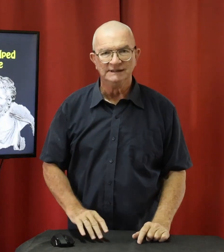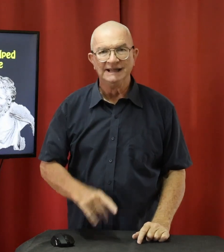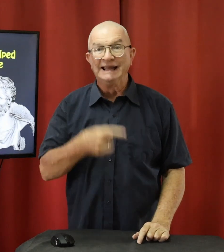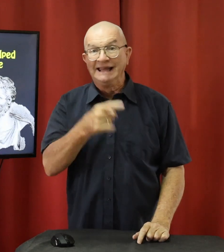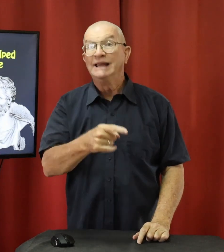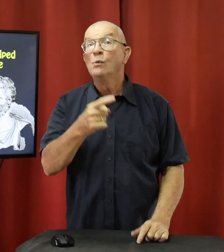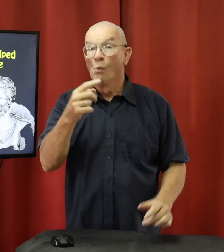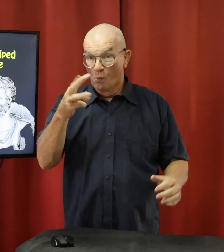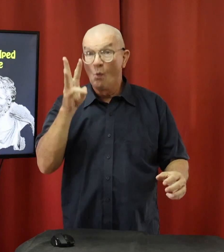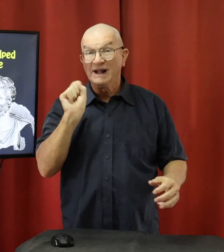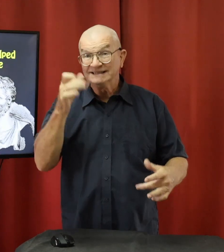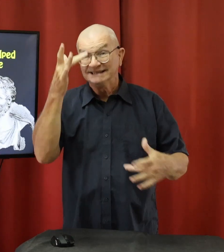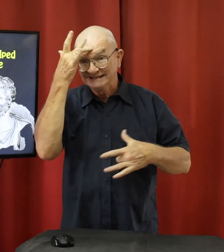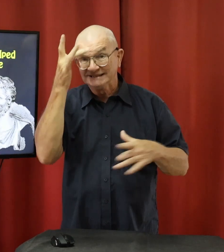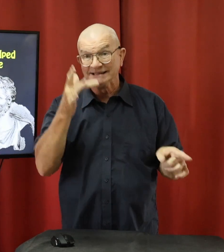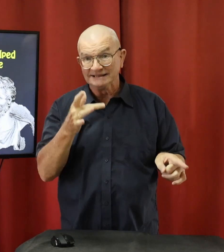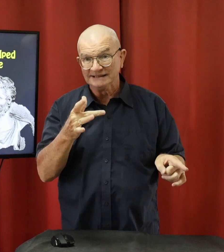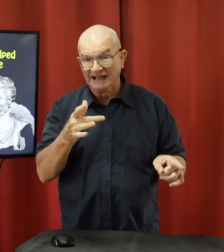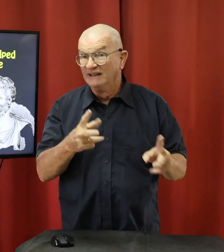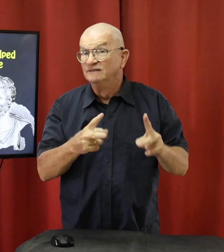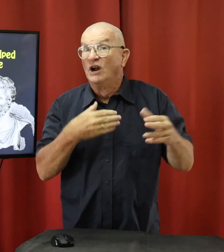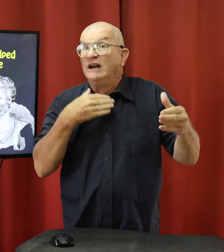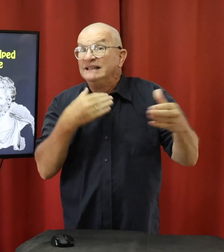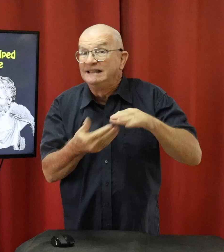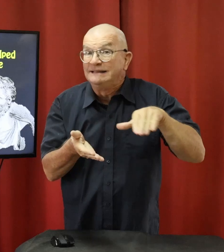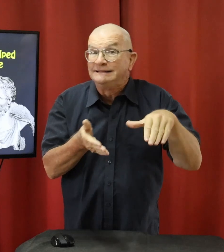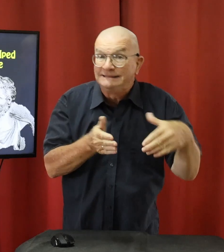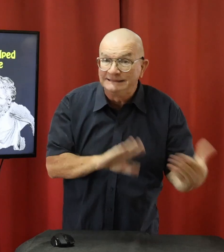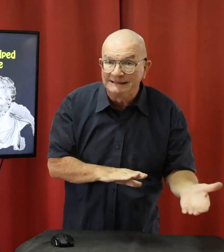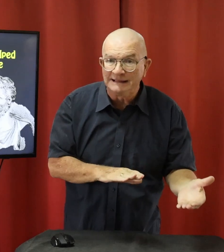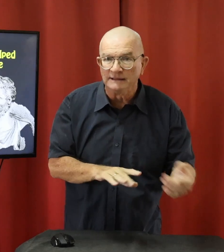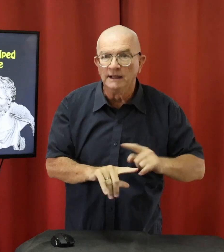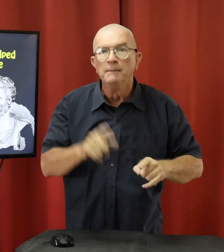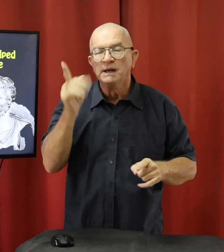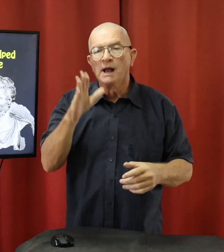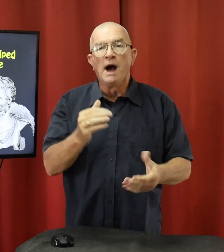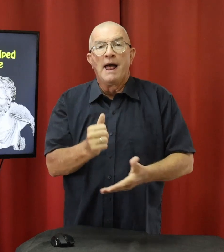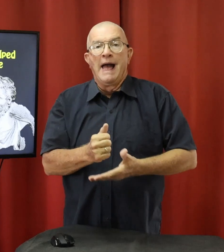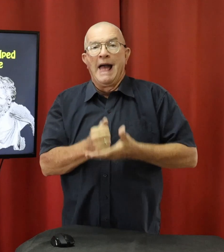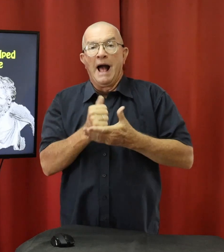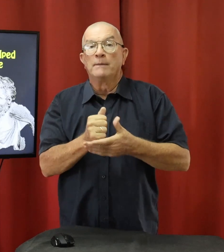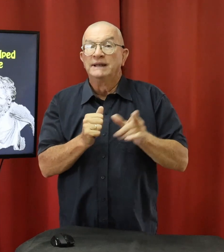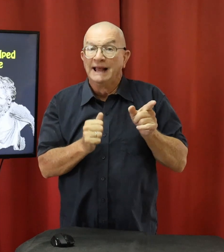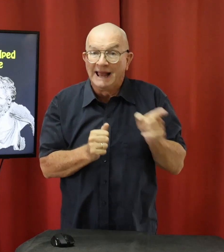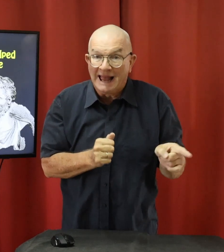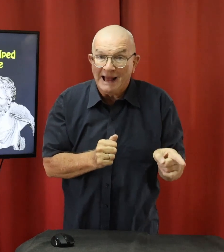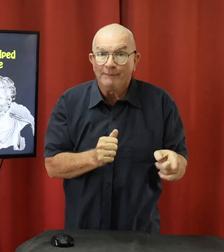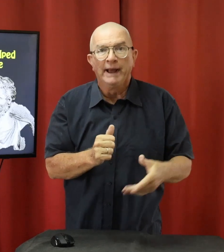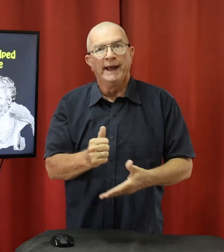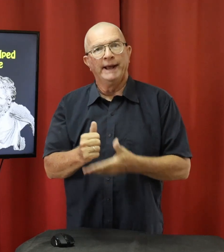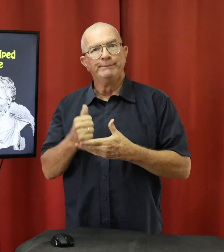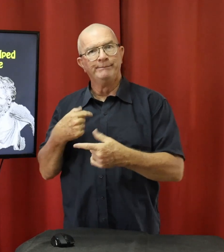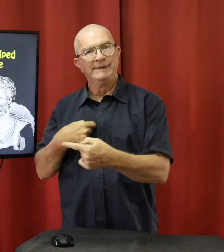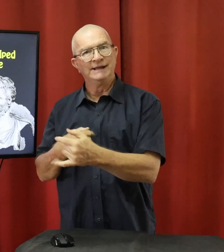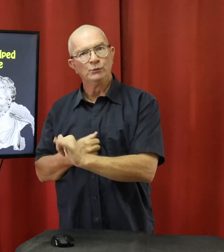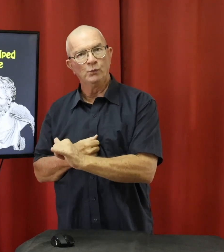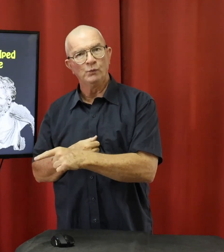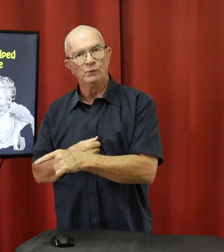Verse 27, he was sick and near death, but God helped him and me